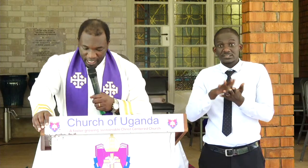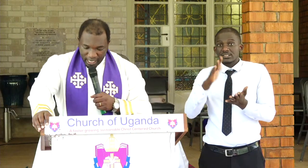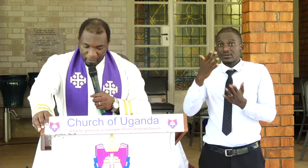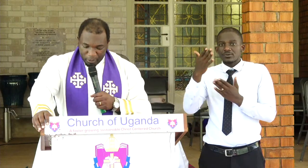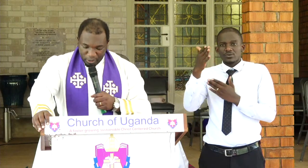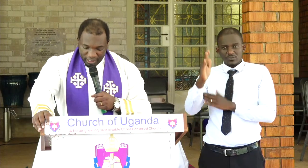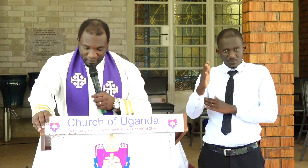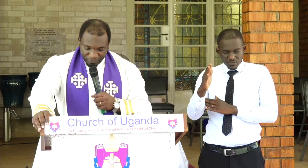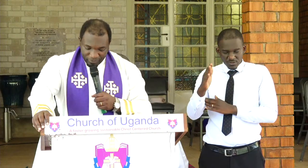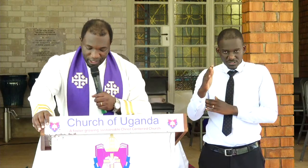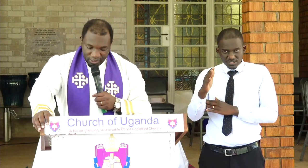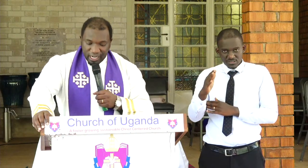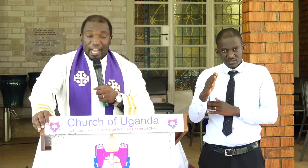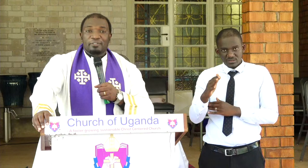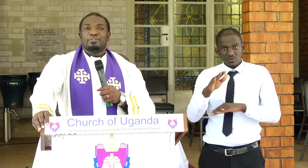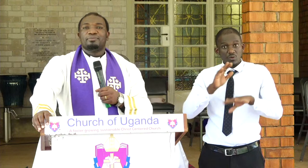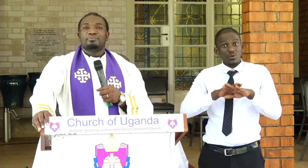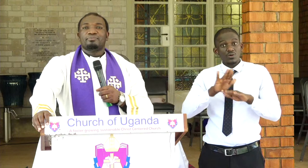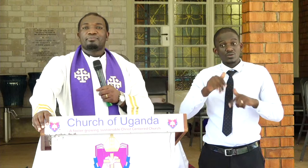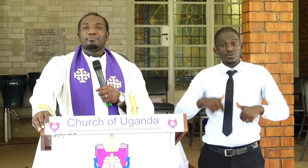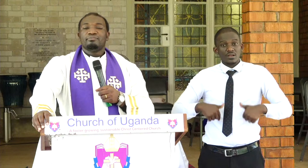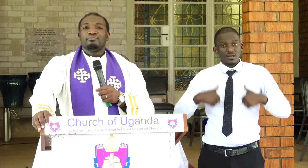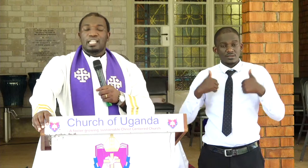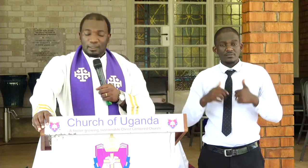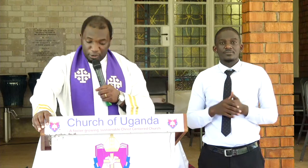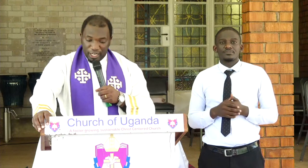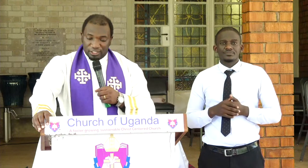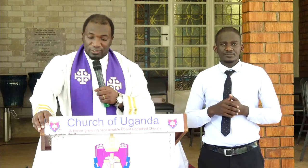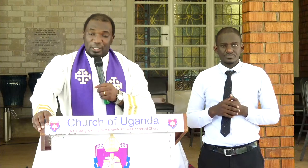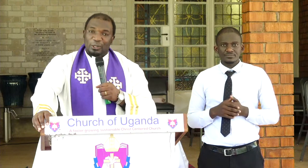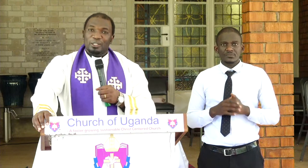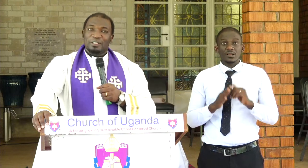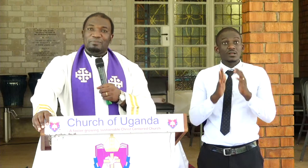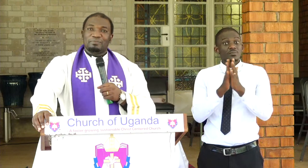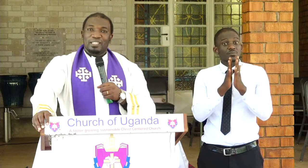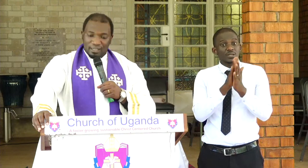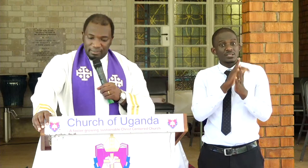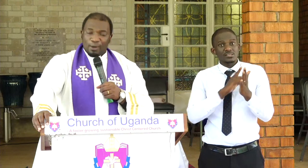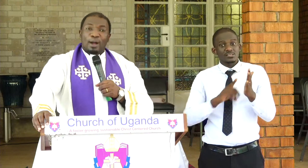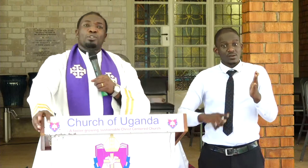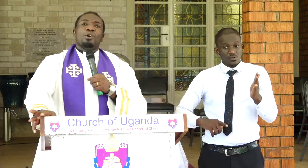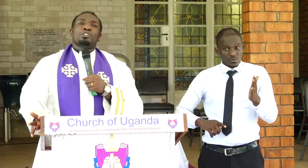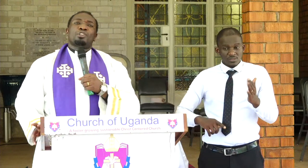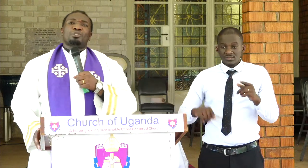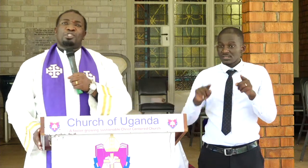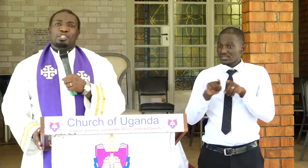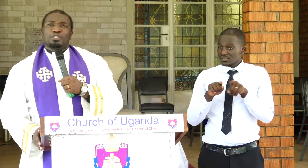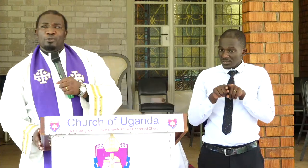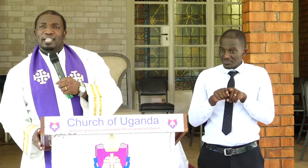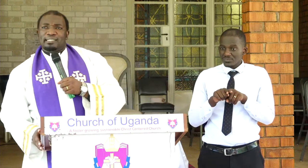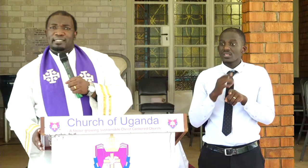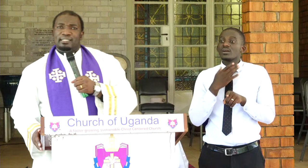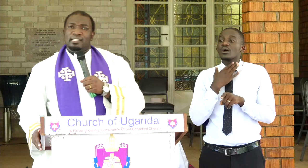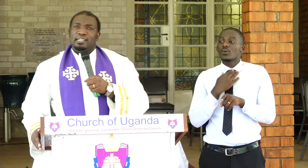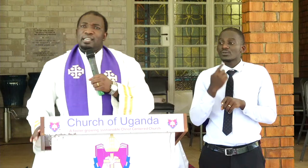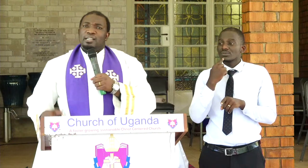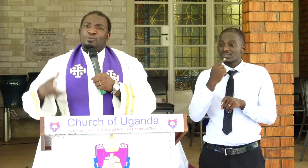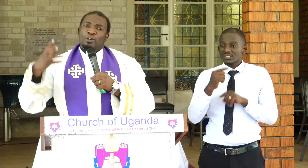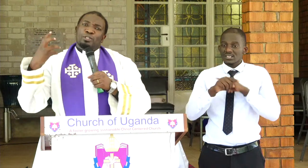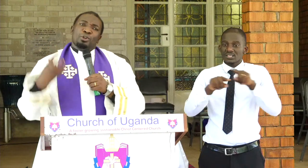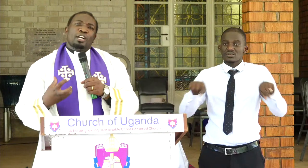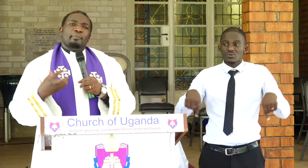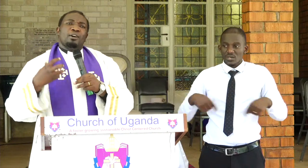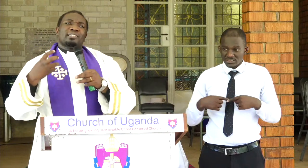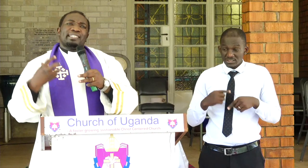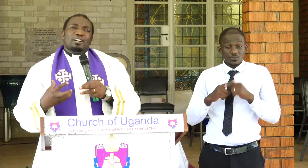God upon your life. Praise the Lord. But I want also to say to us that